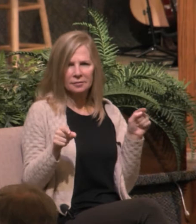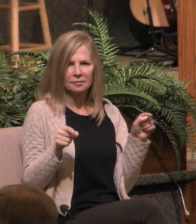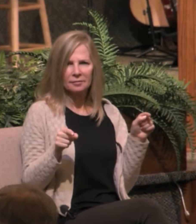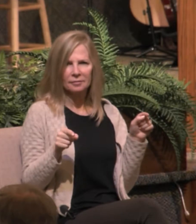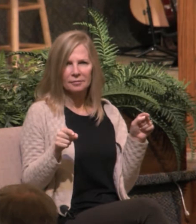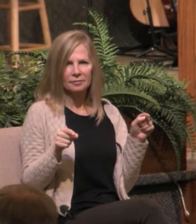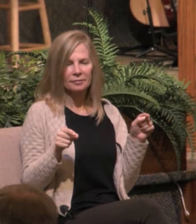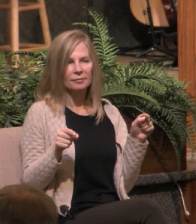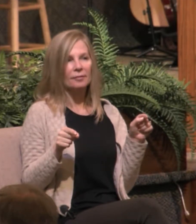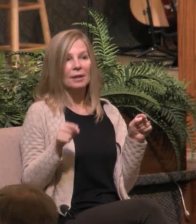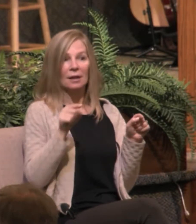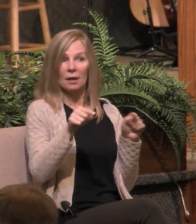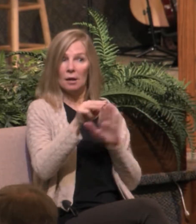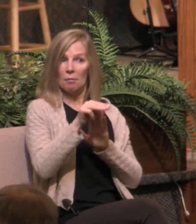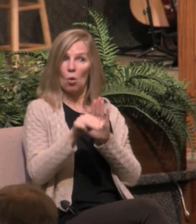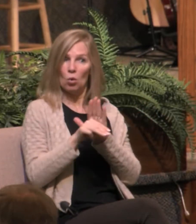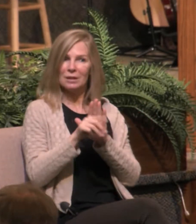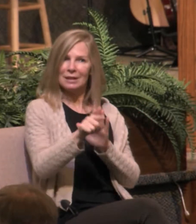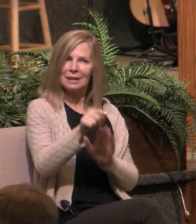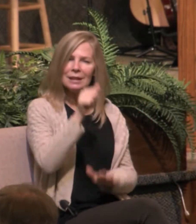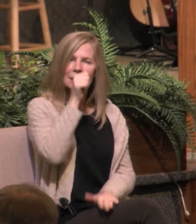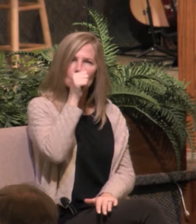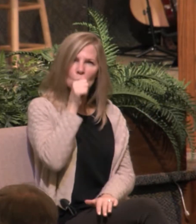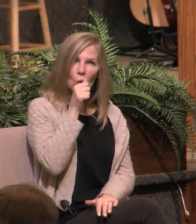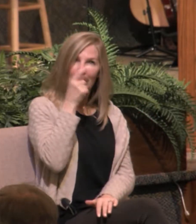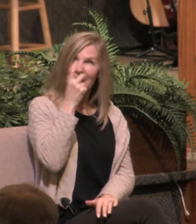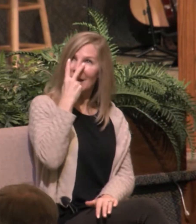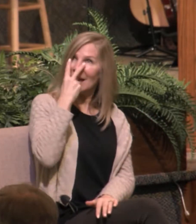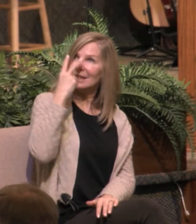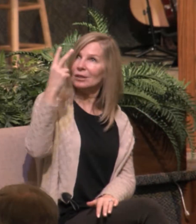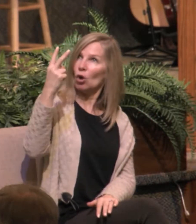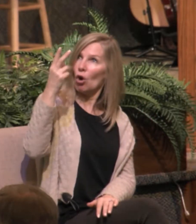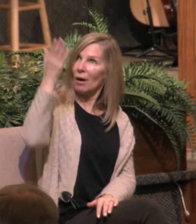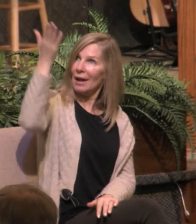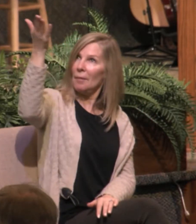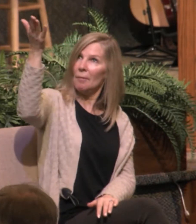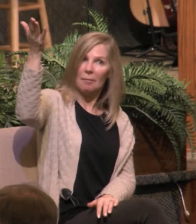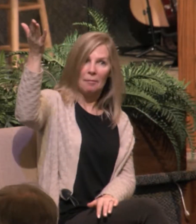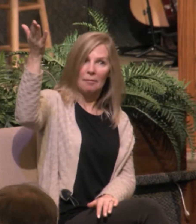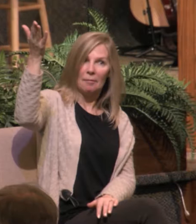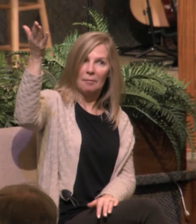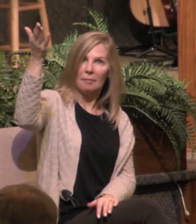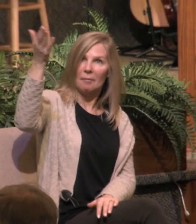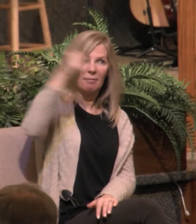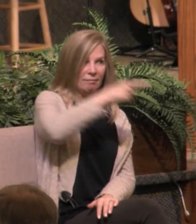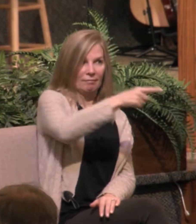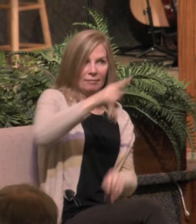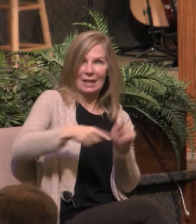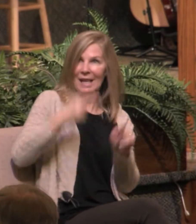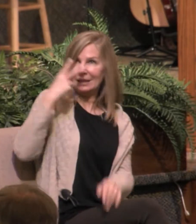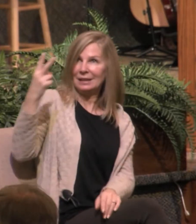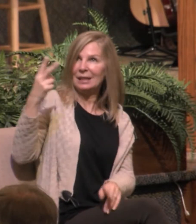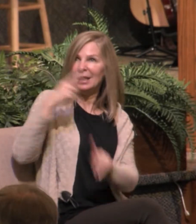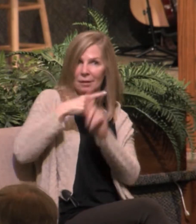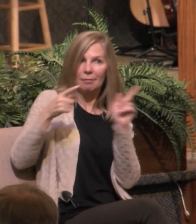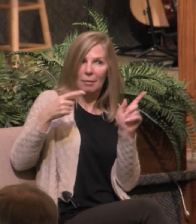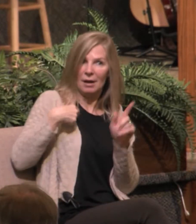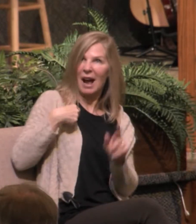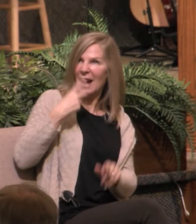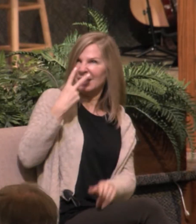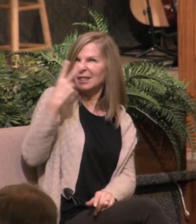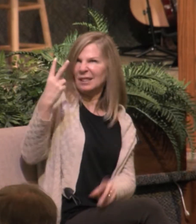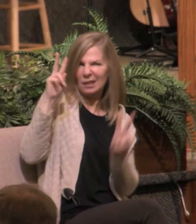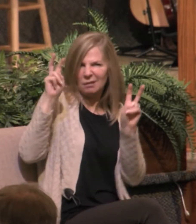For he endured as seeing him who is unseen. For he endured as seeing him who